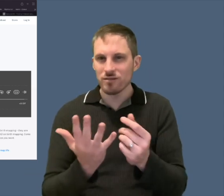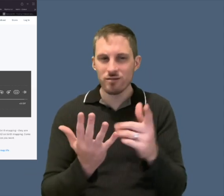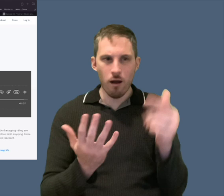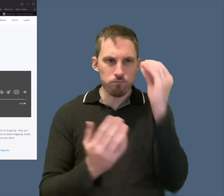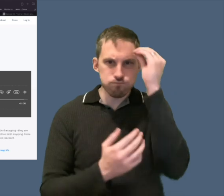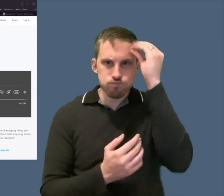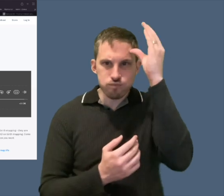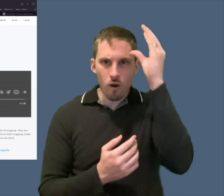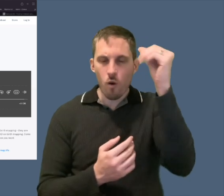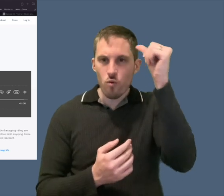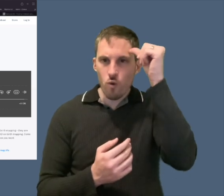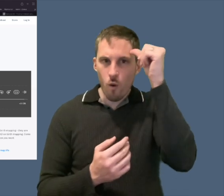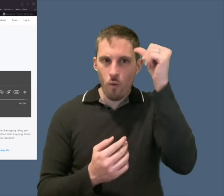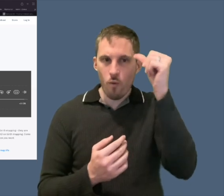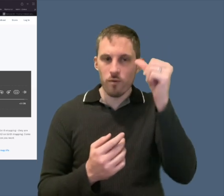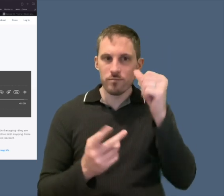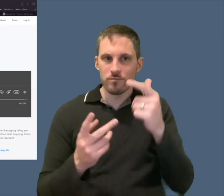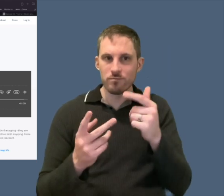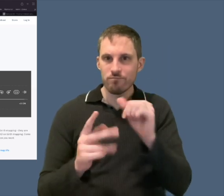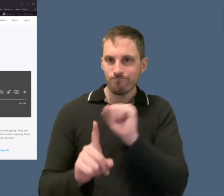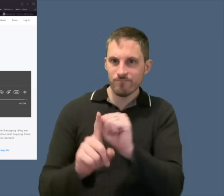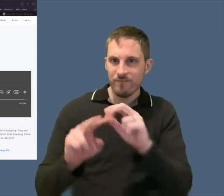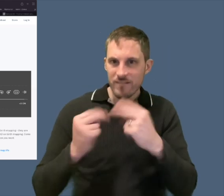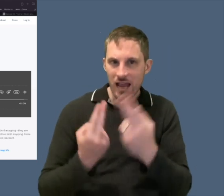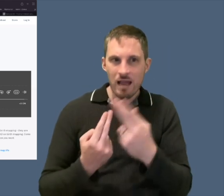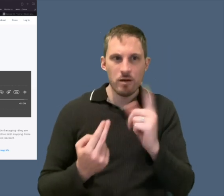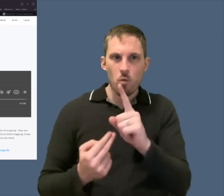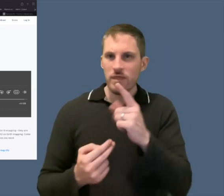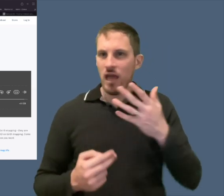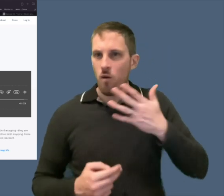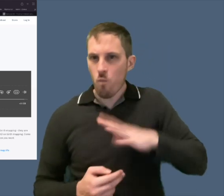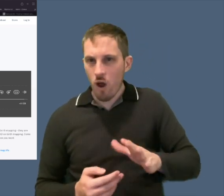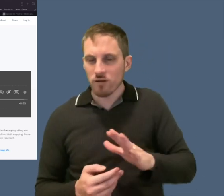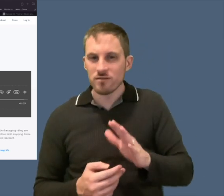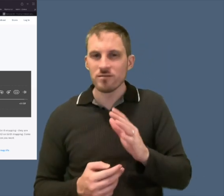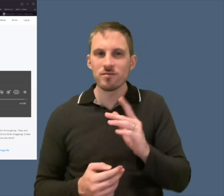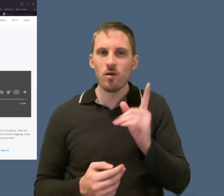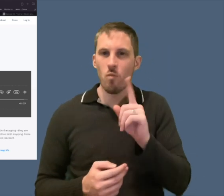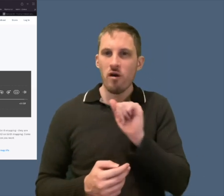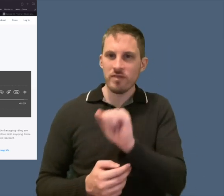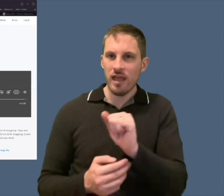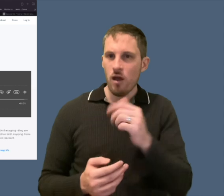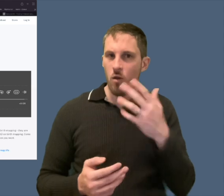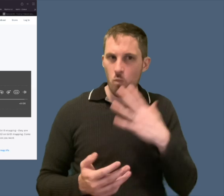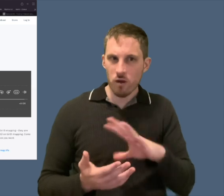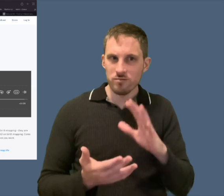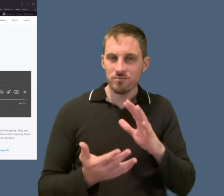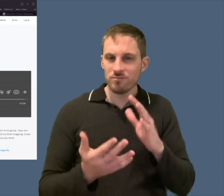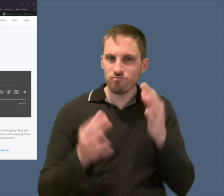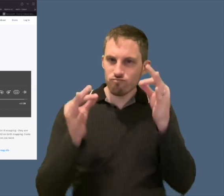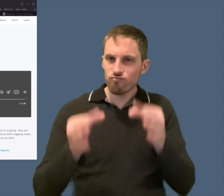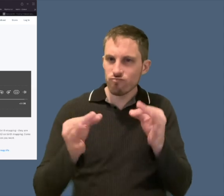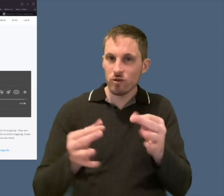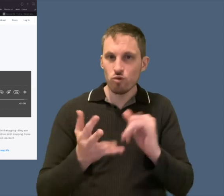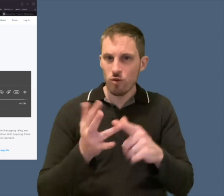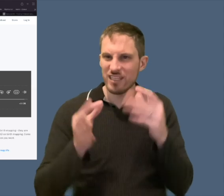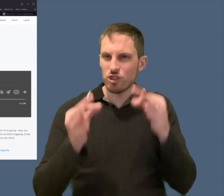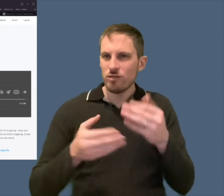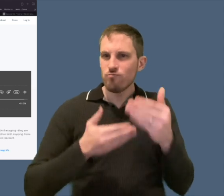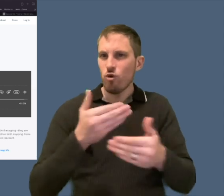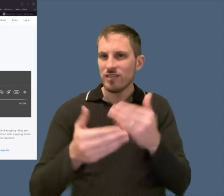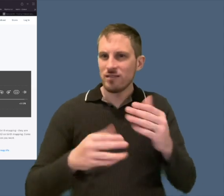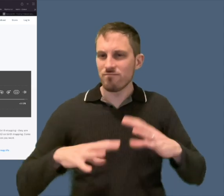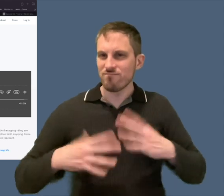You know that family and the story that they want and the stories that they're willing to have. And so the decision process happens at